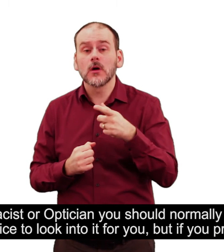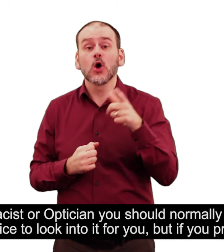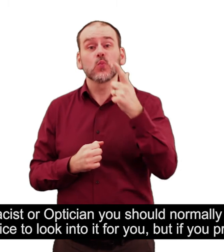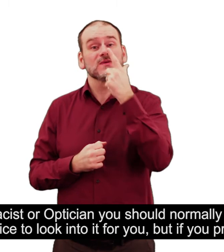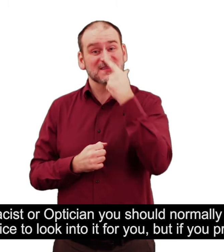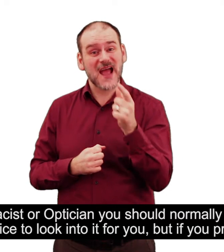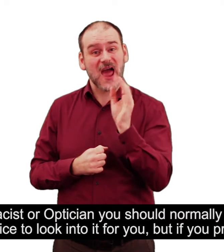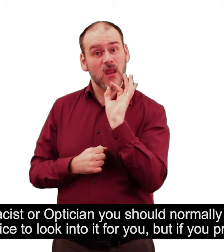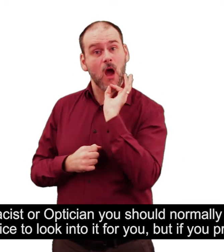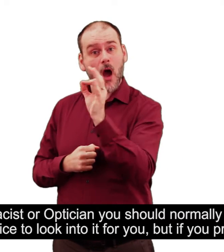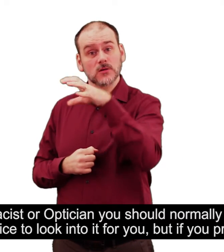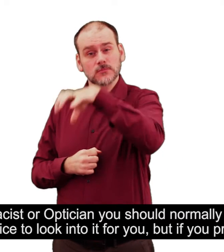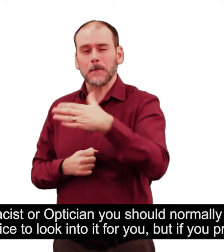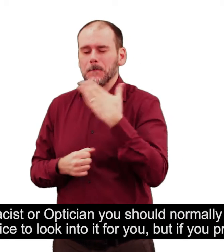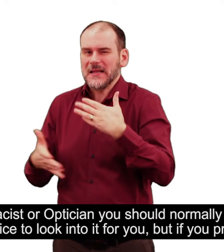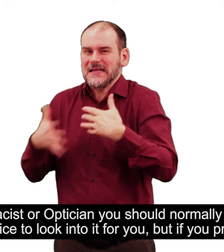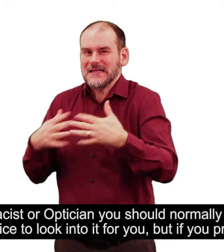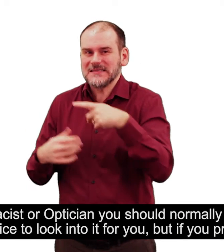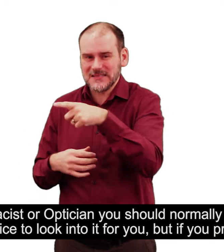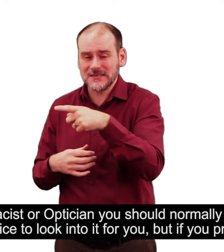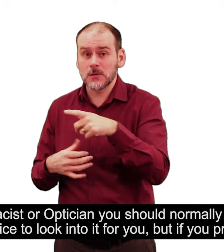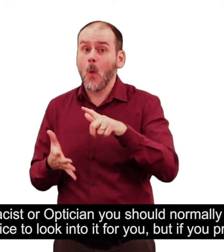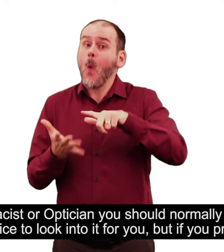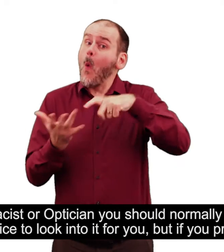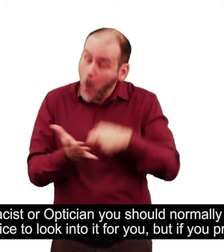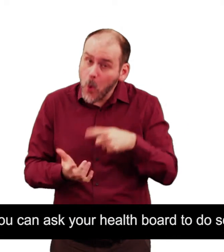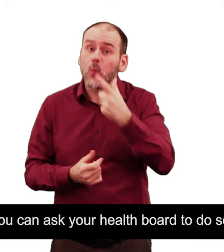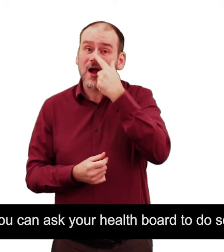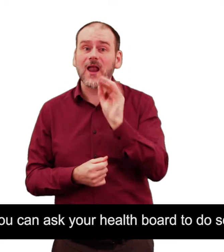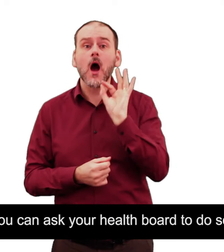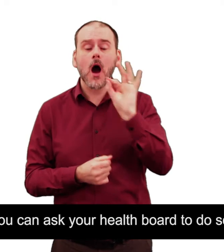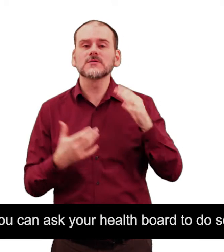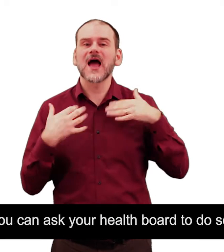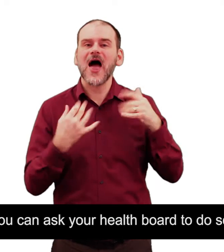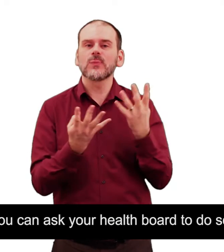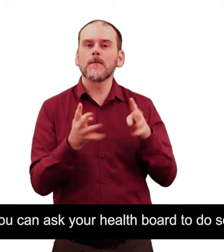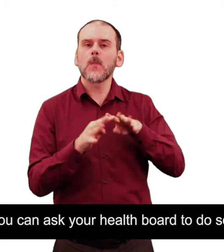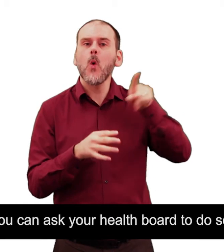normally ask the practice to look into it for you. But if you prefer, you can ask your Health Board to do so.